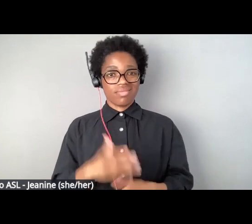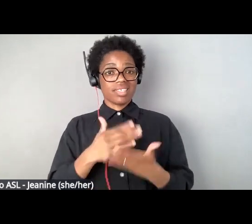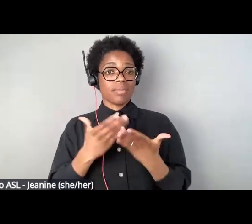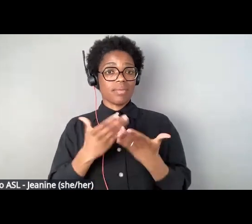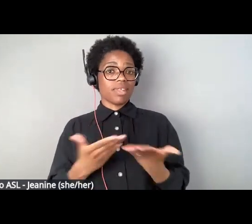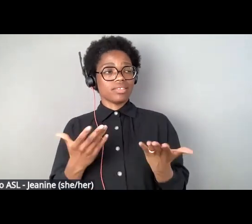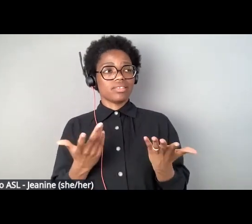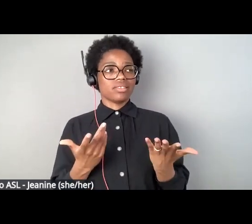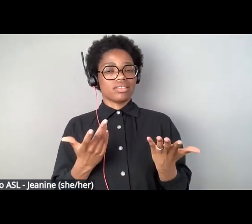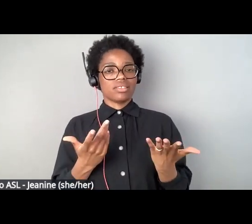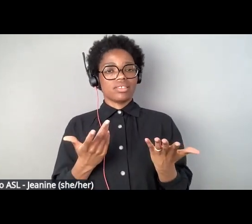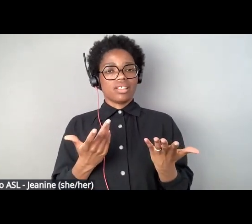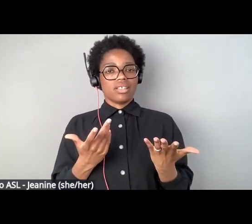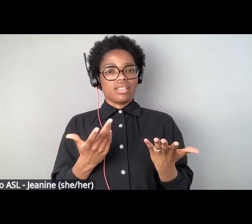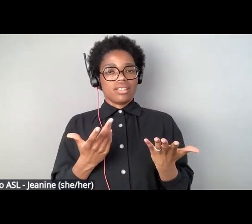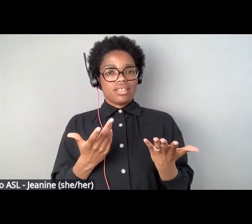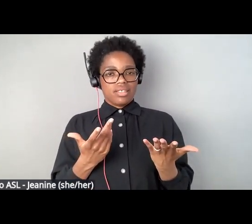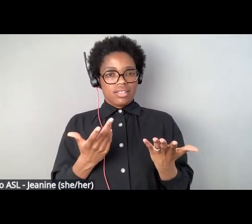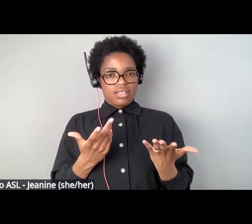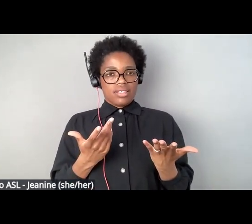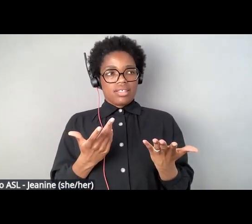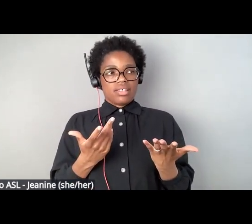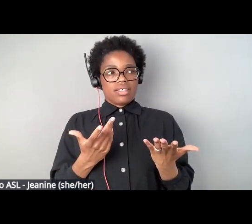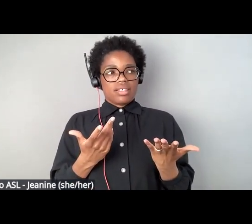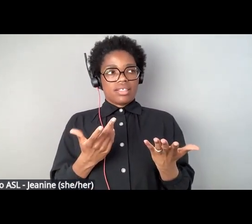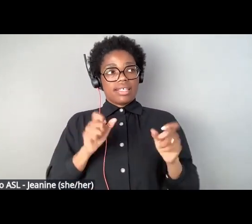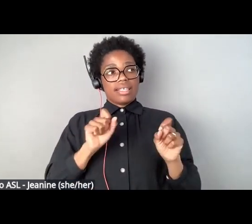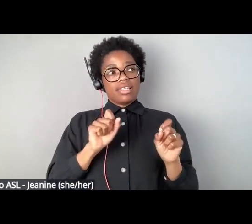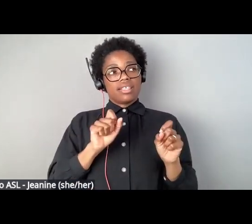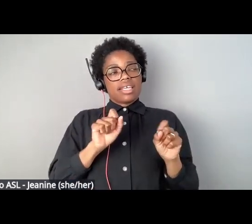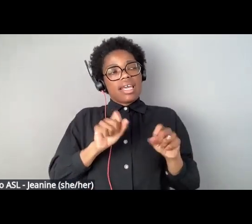things shouldn't be as hard as they are.